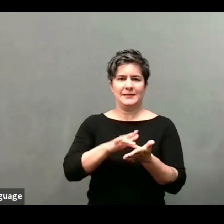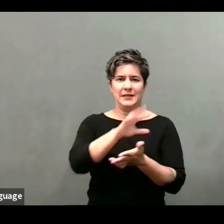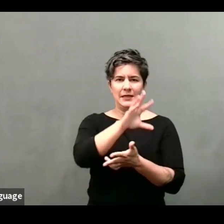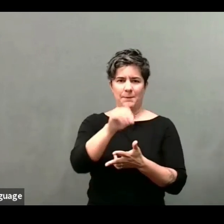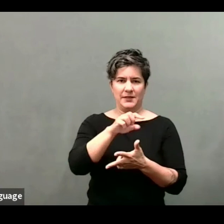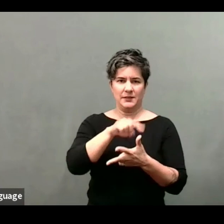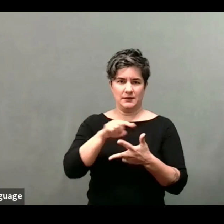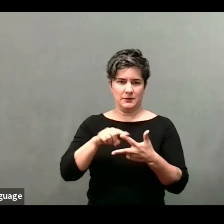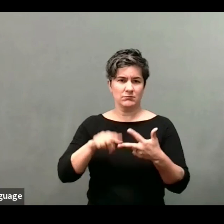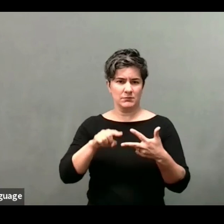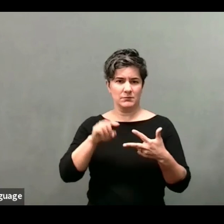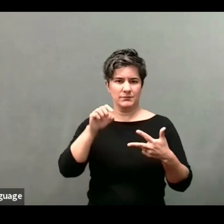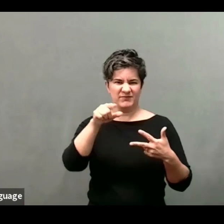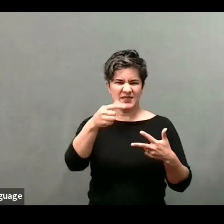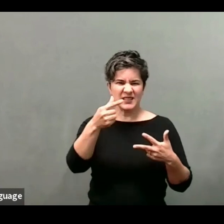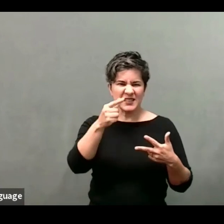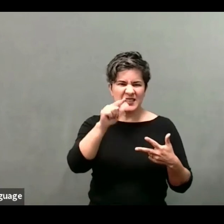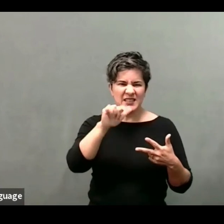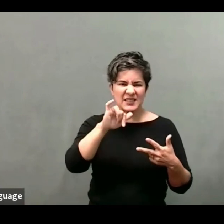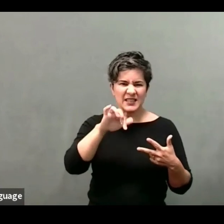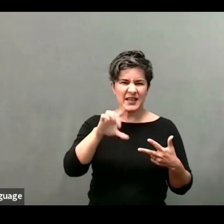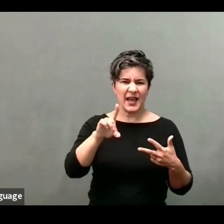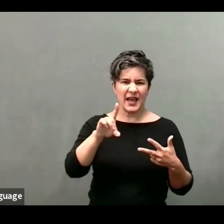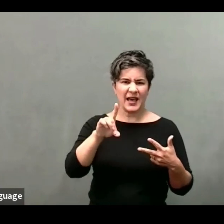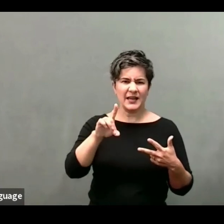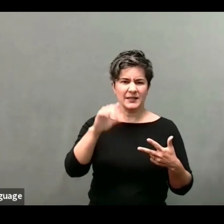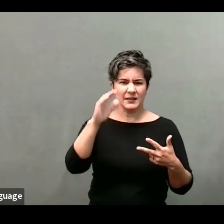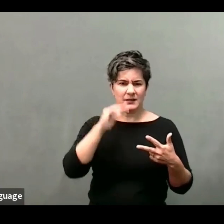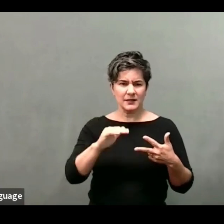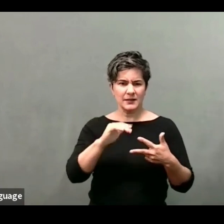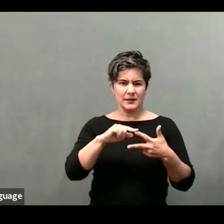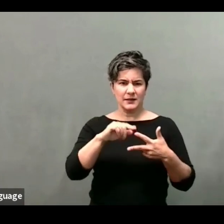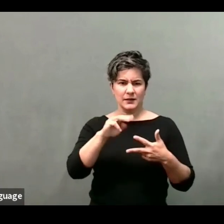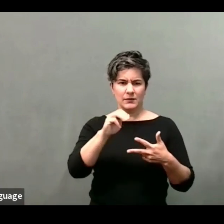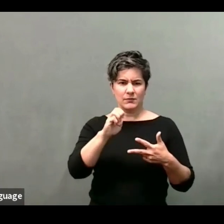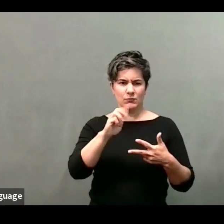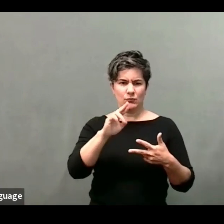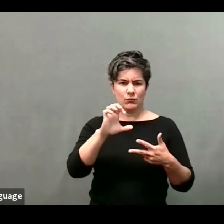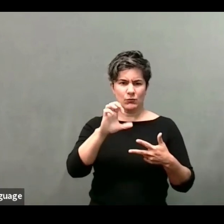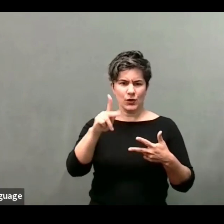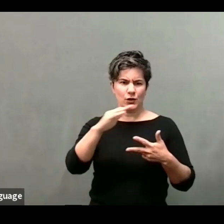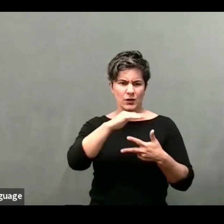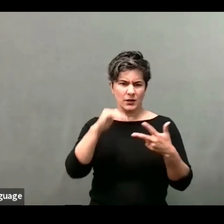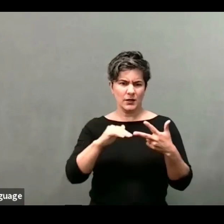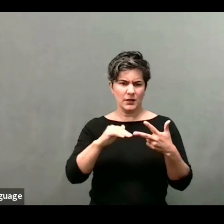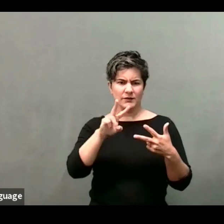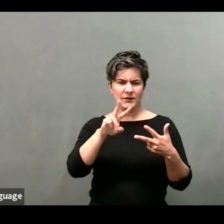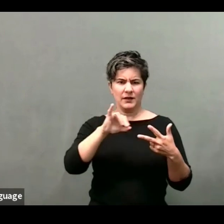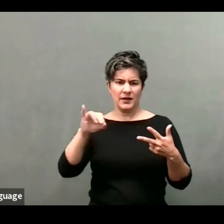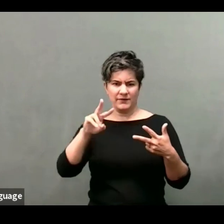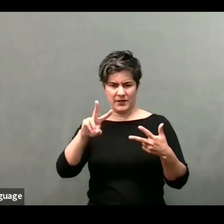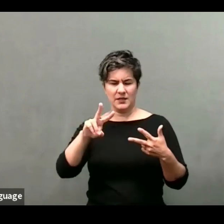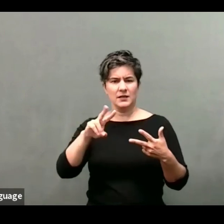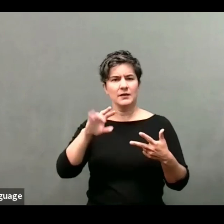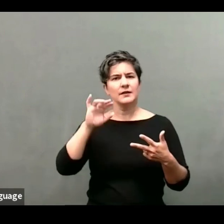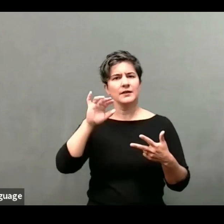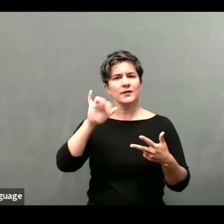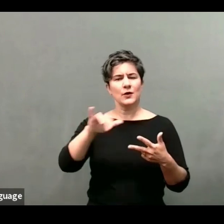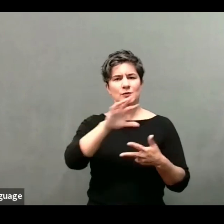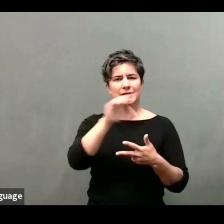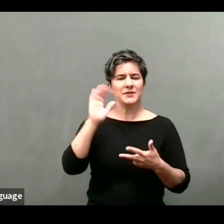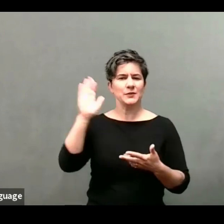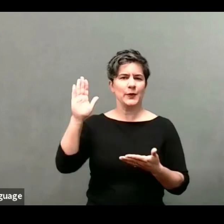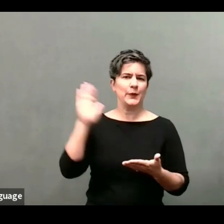to offset the costs, or rather to cover the costs of HIV preventatives for their